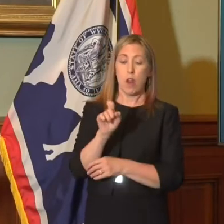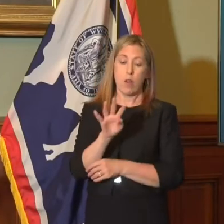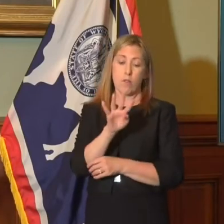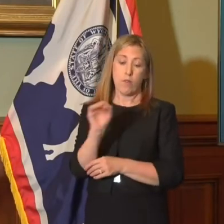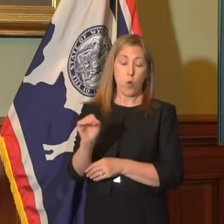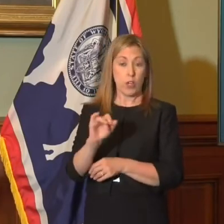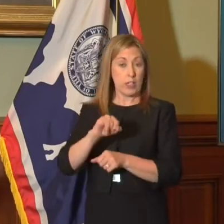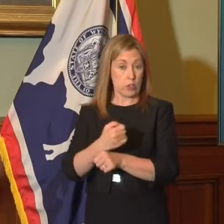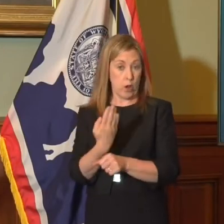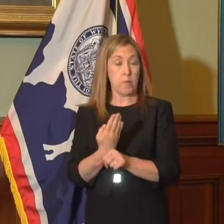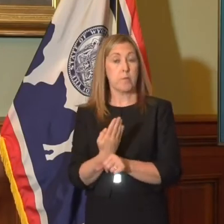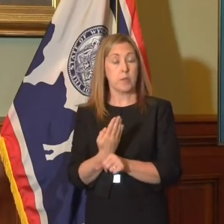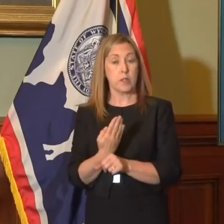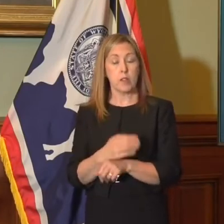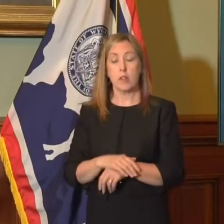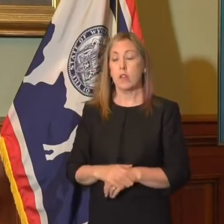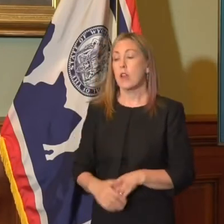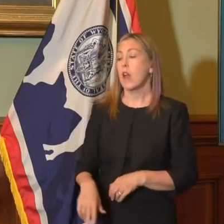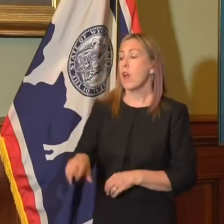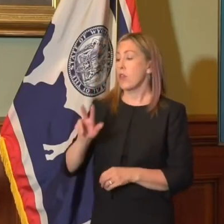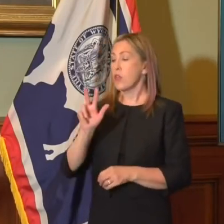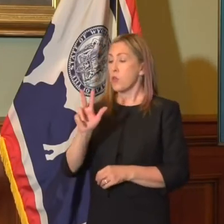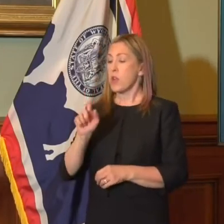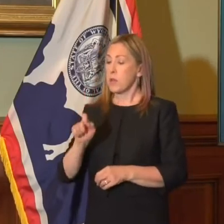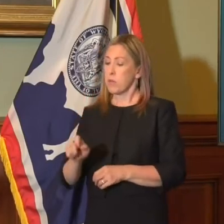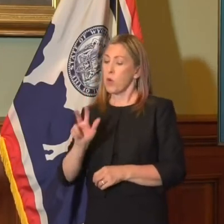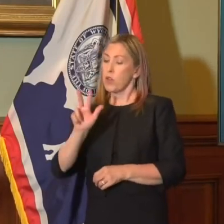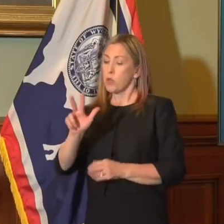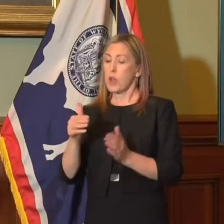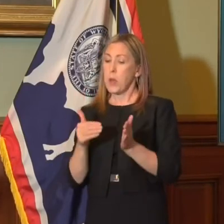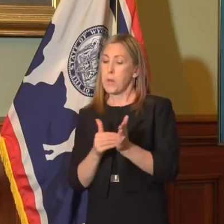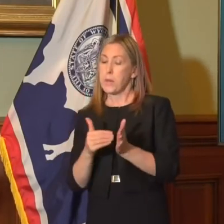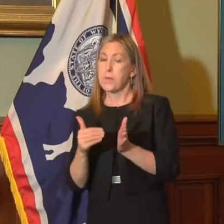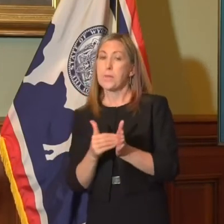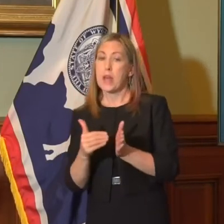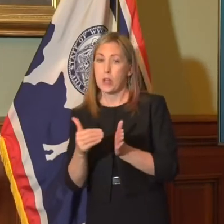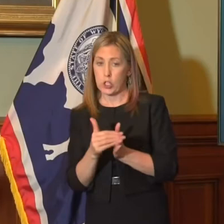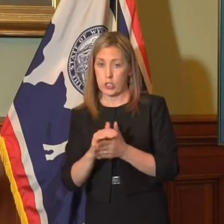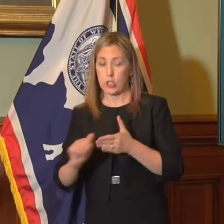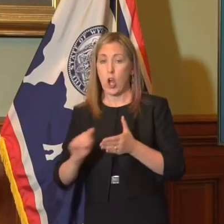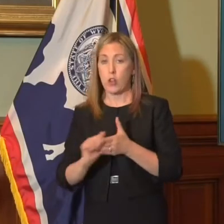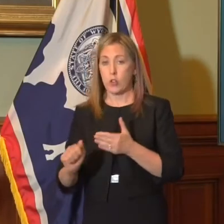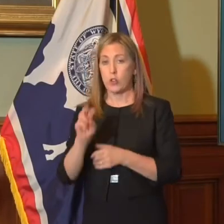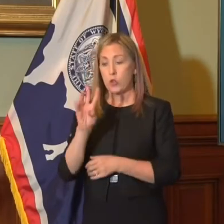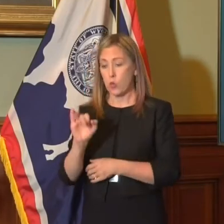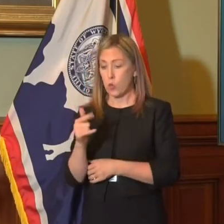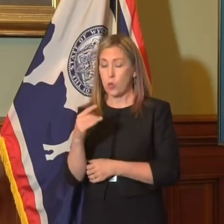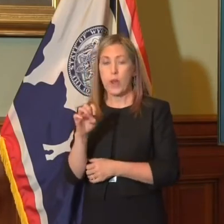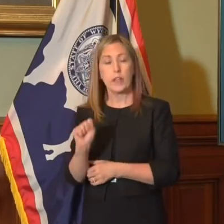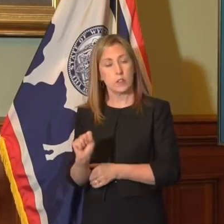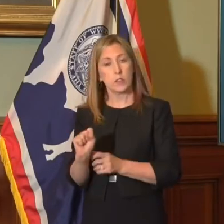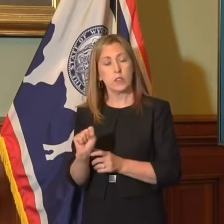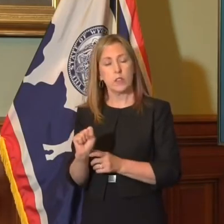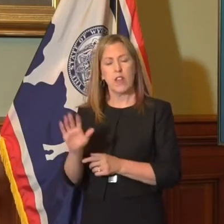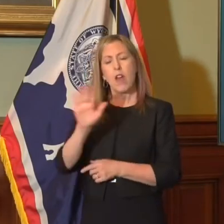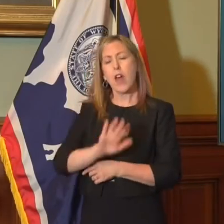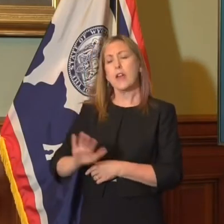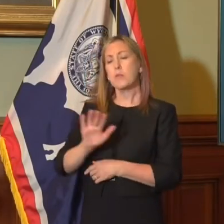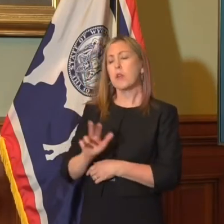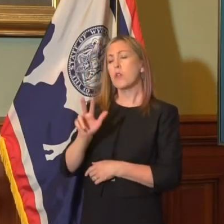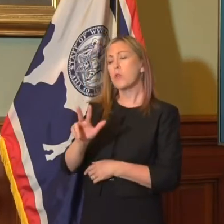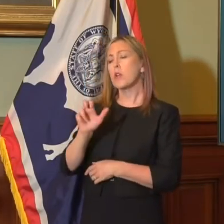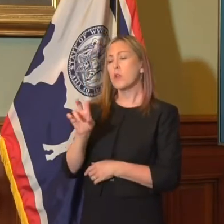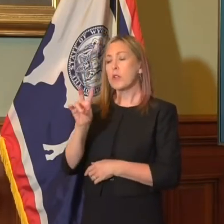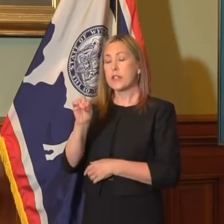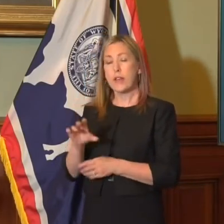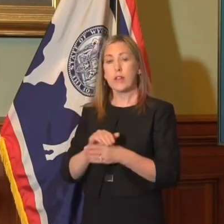279,140 jobs, $3.3 billion in wages, and an estimated